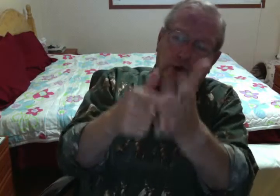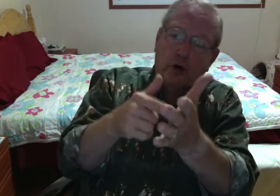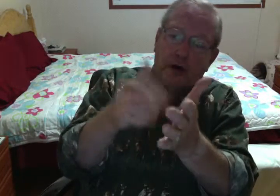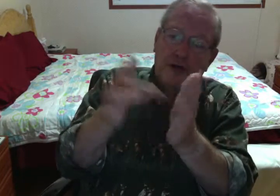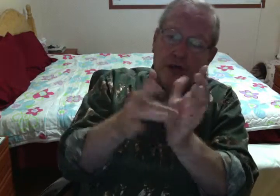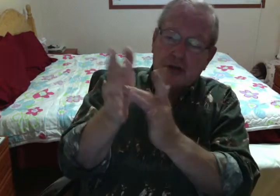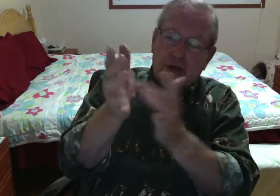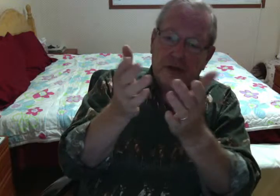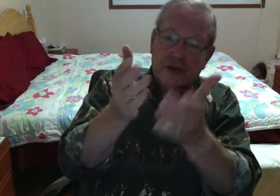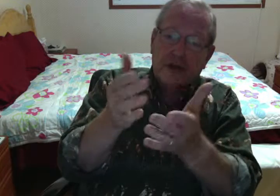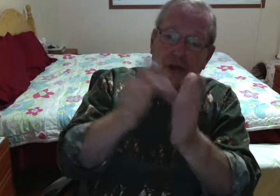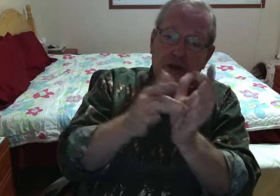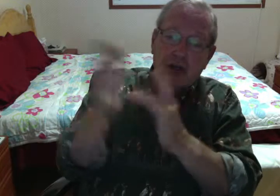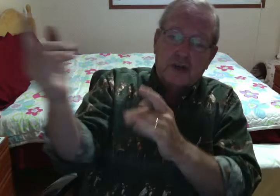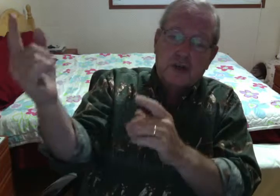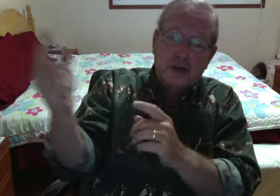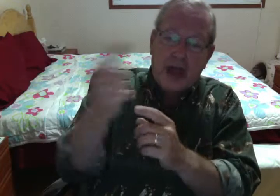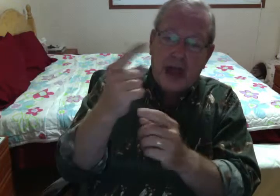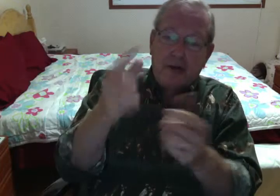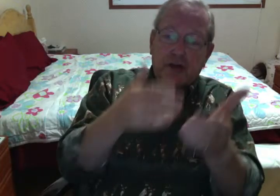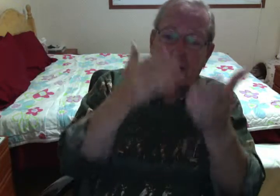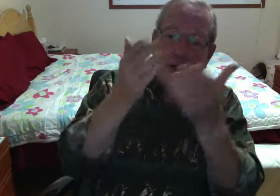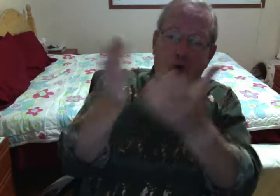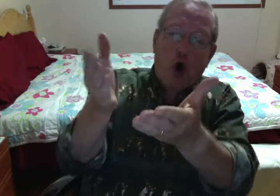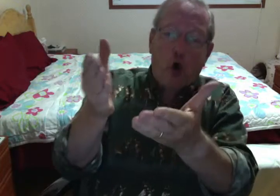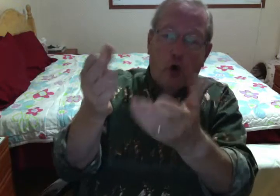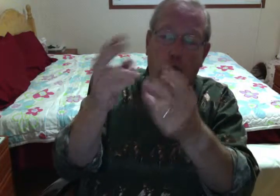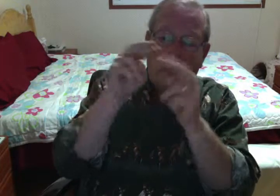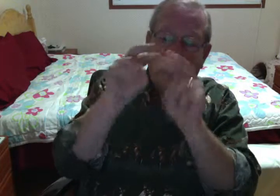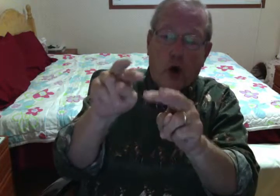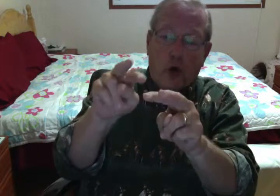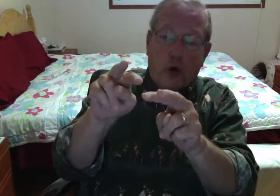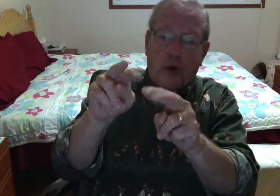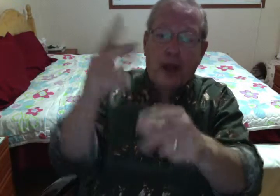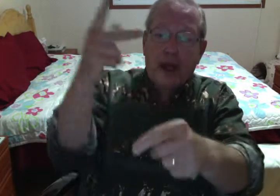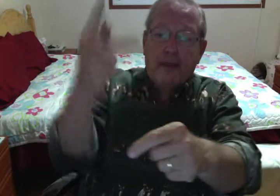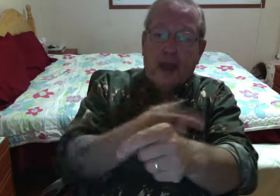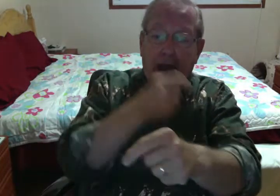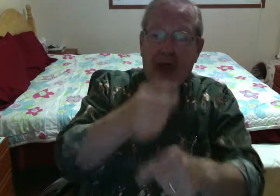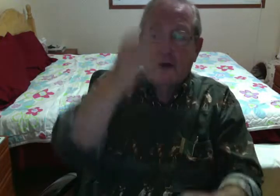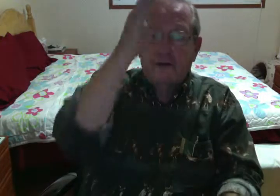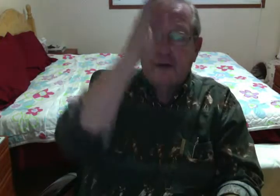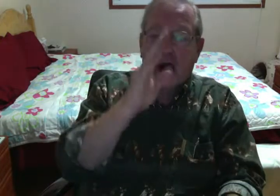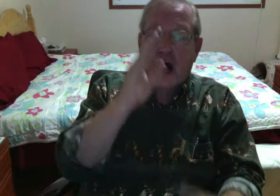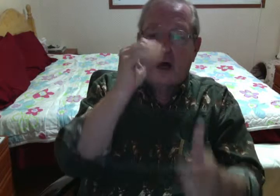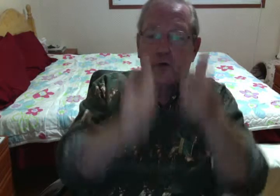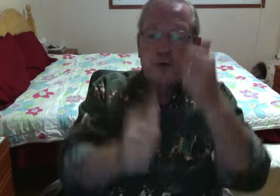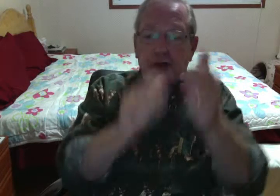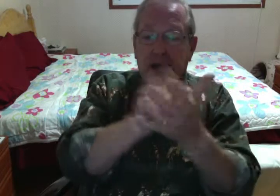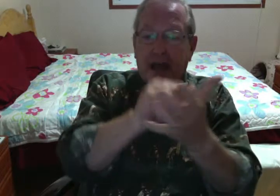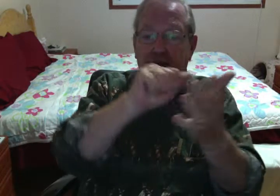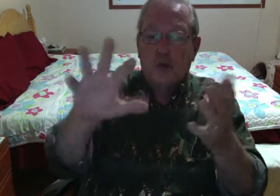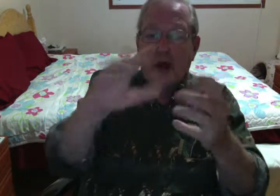showing Jesus. Jesus came, he said, behold, behold, the Lamb of God, which takes away